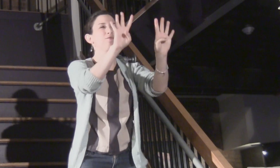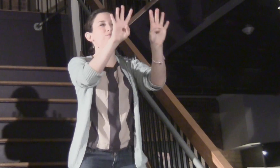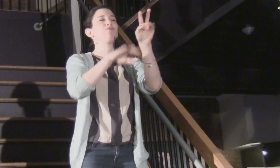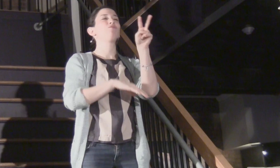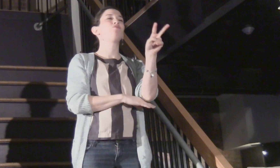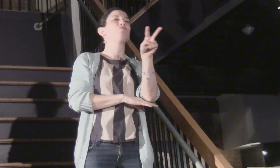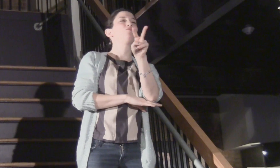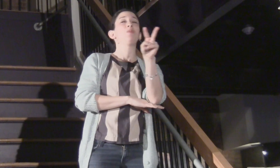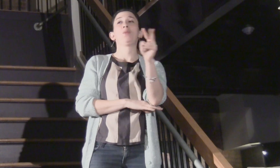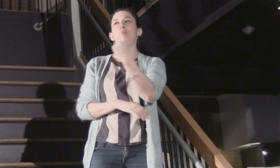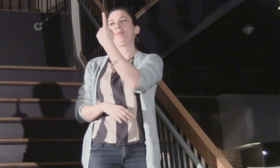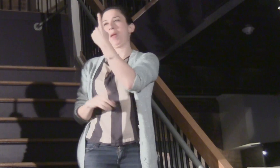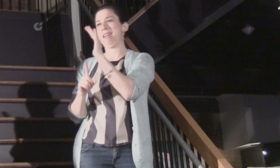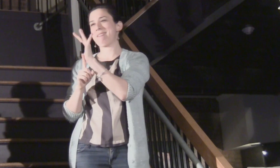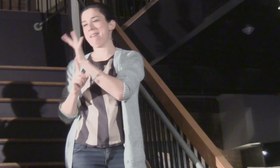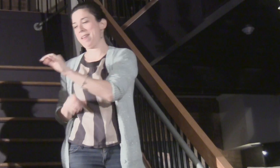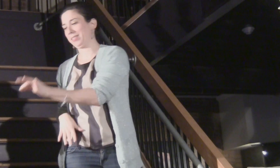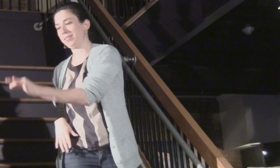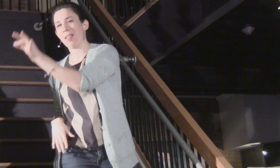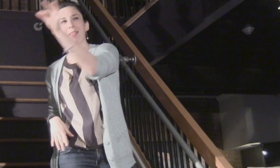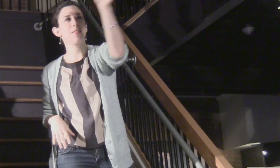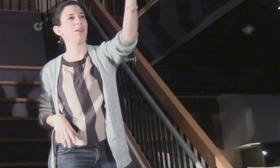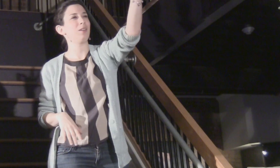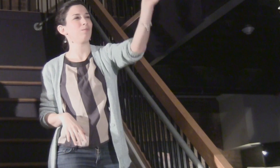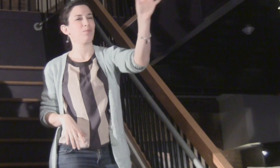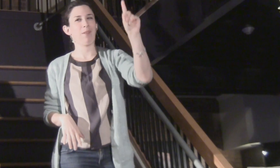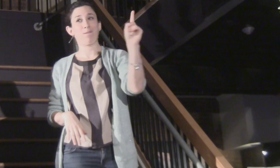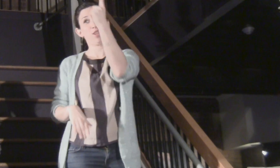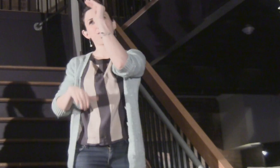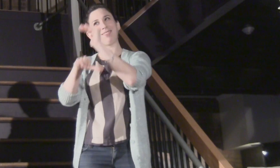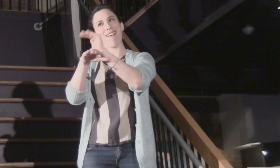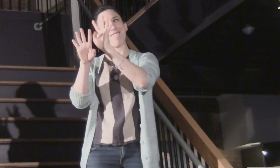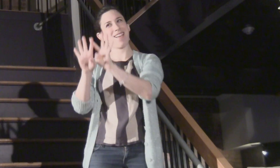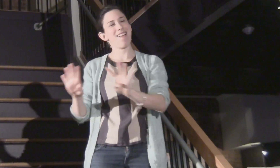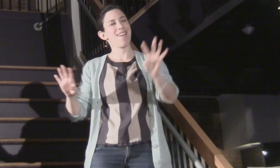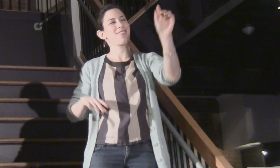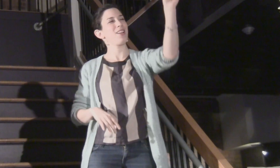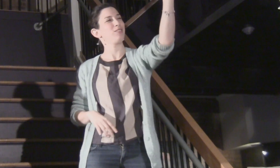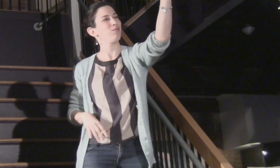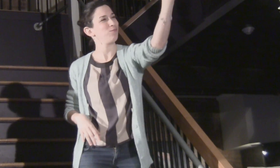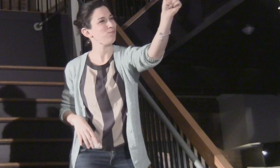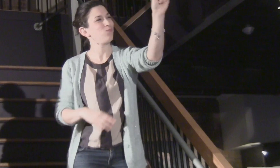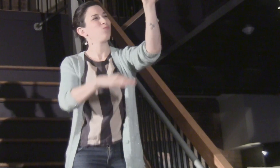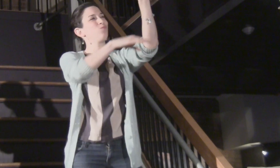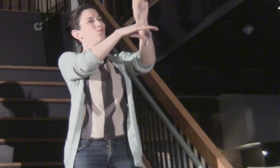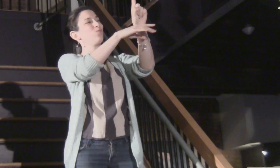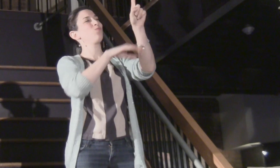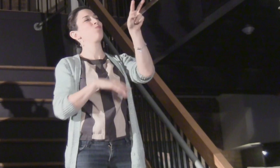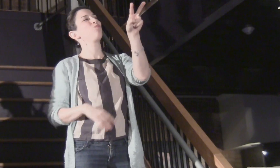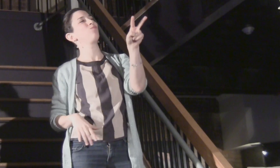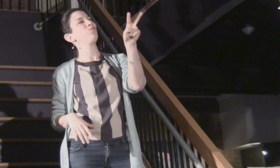window, and the first night, and he lights the first night's candle.